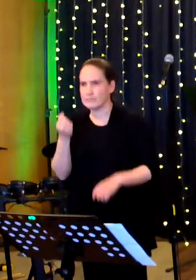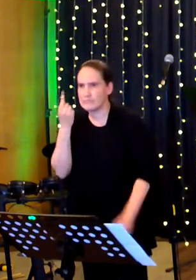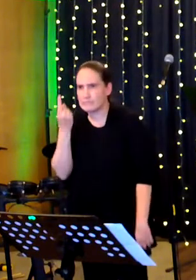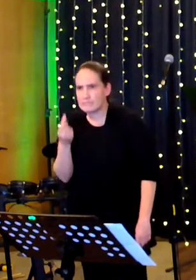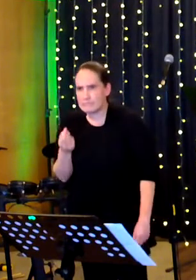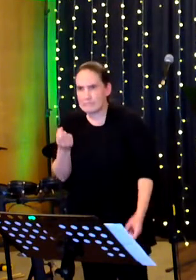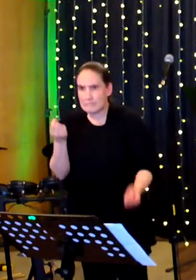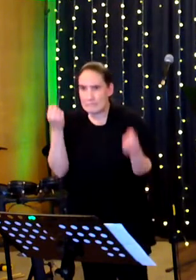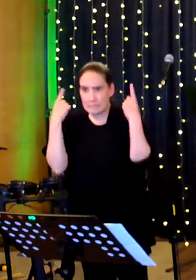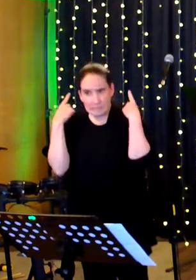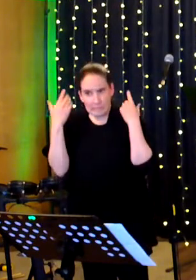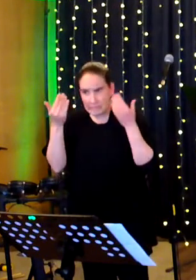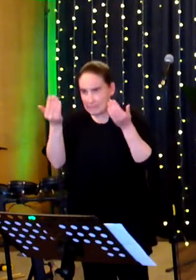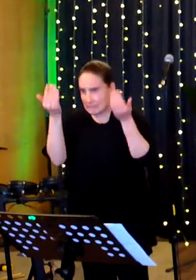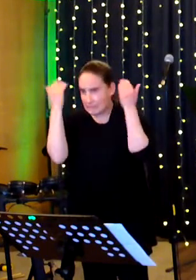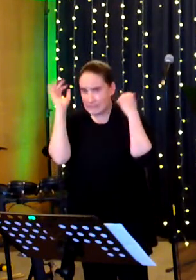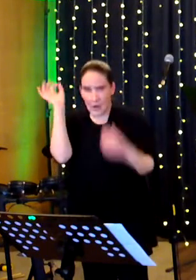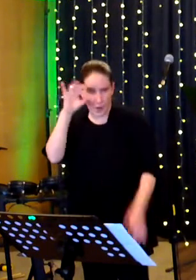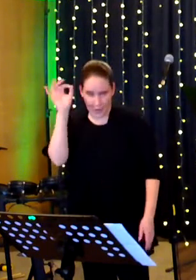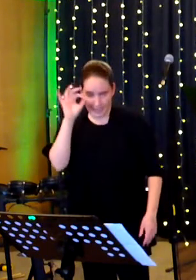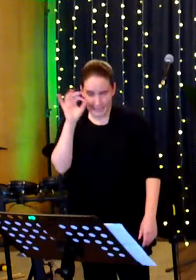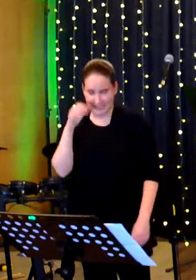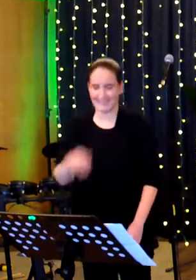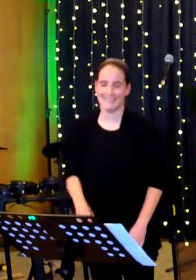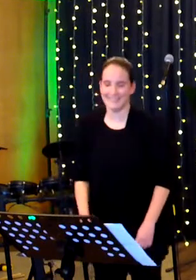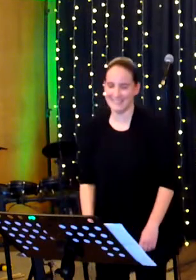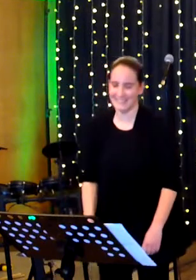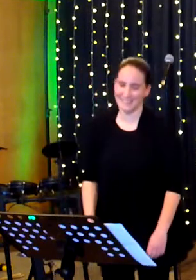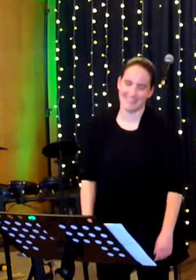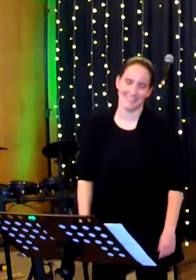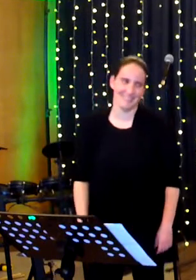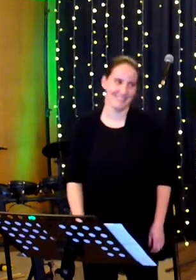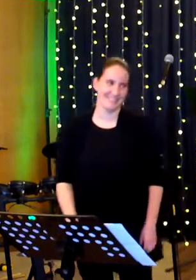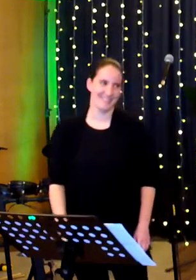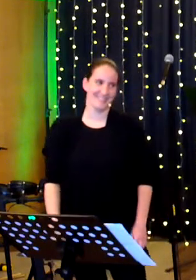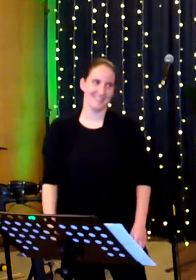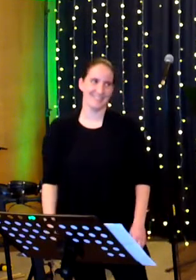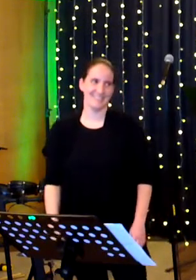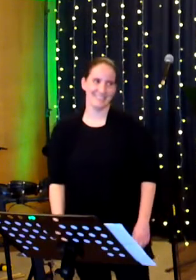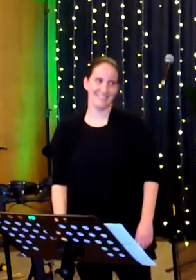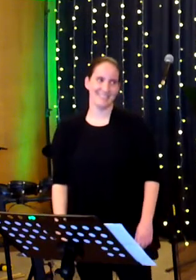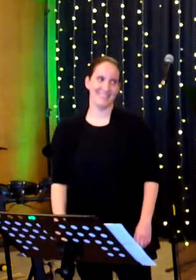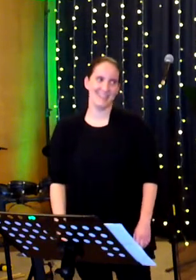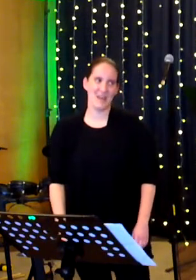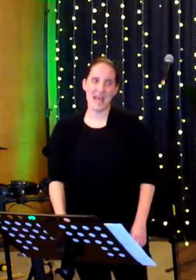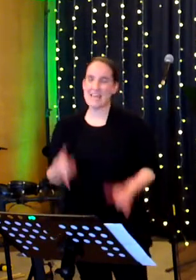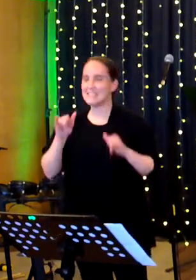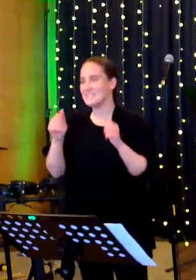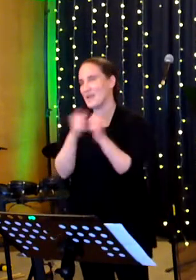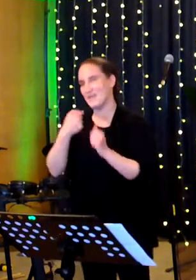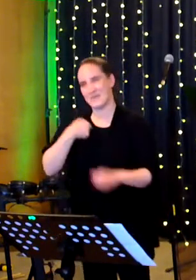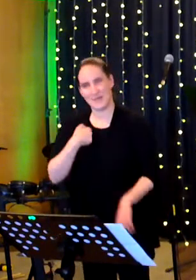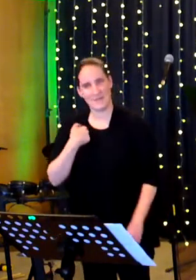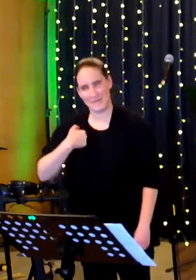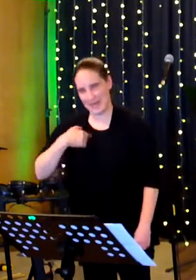this is just way too weird, and I'm going to start losing you right here. So I'm just telling you, stick with me for a